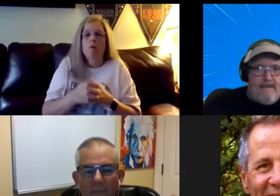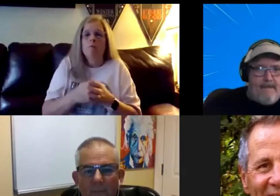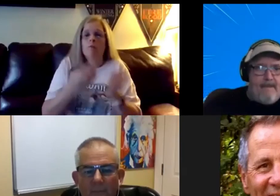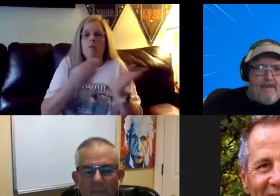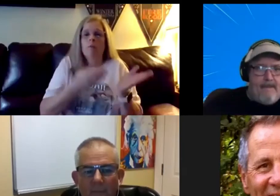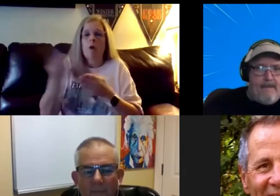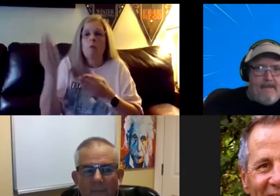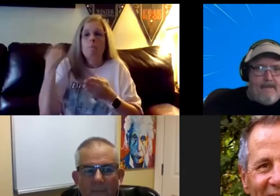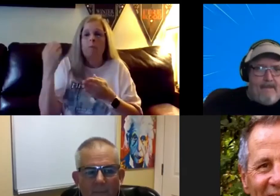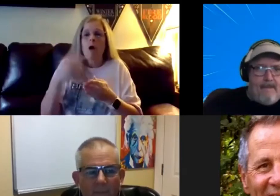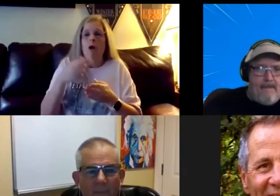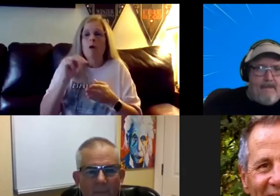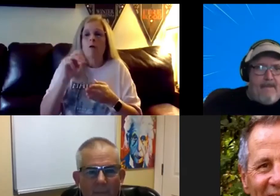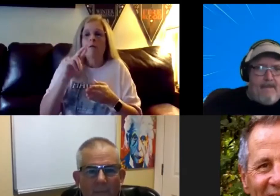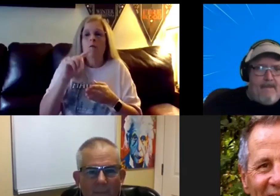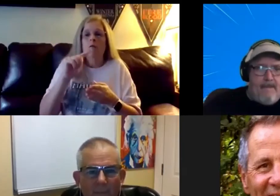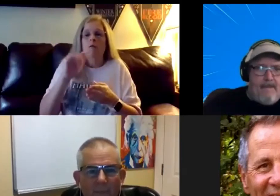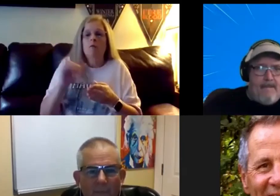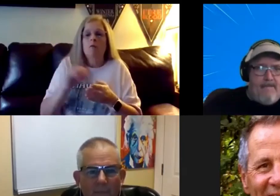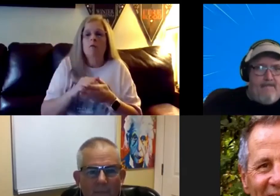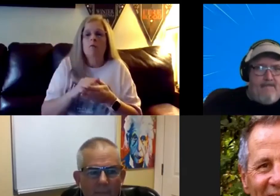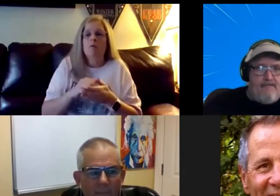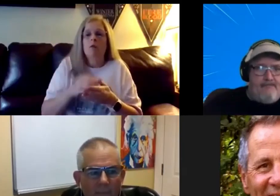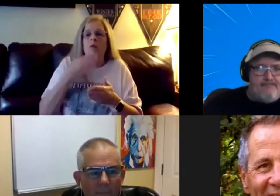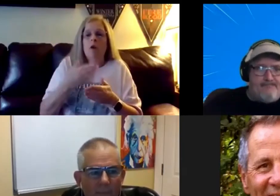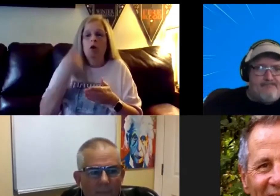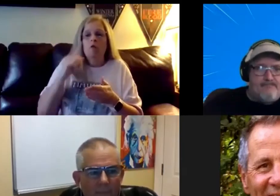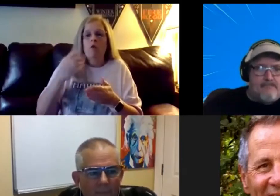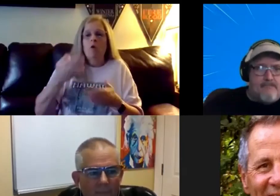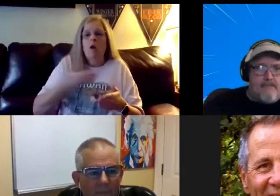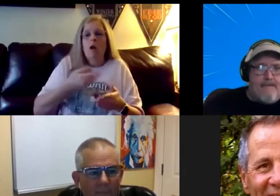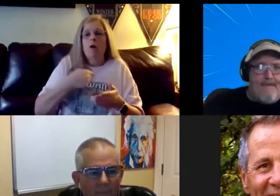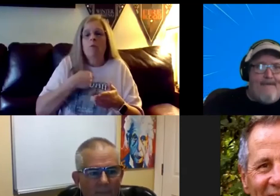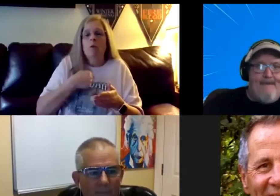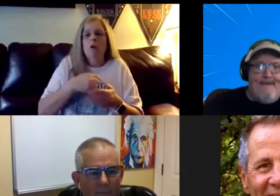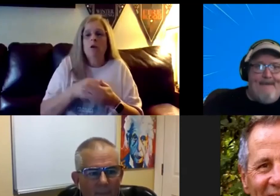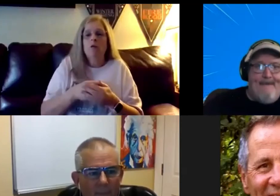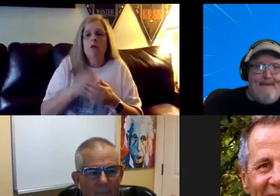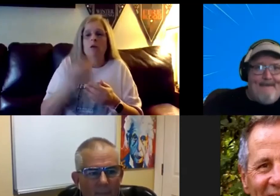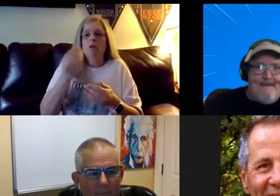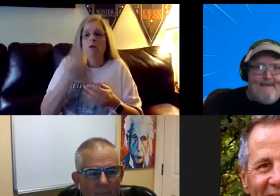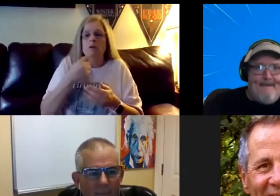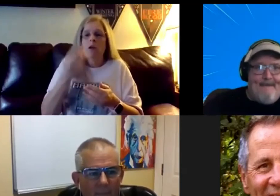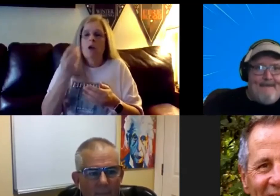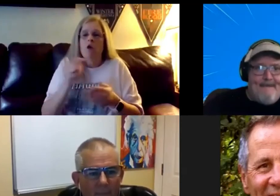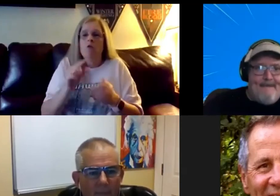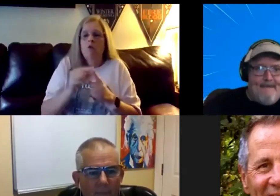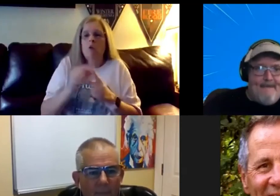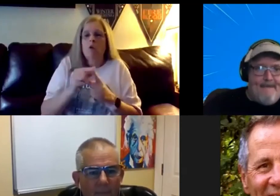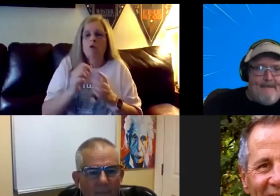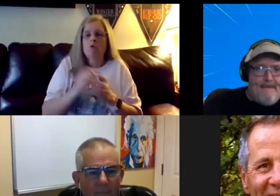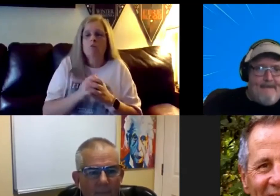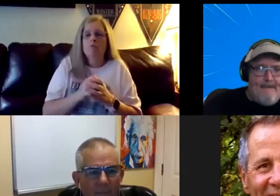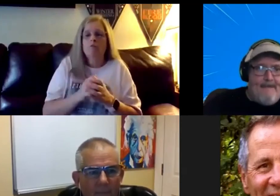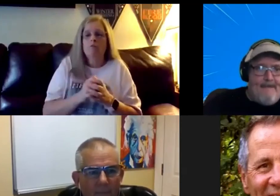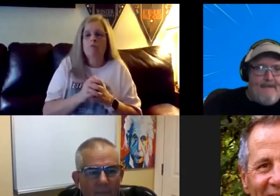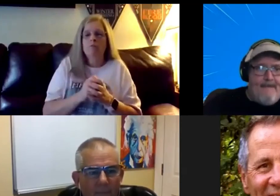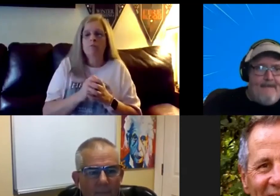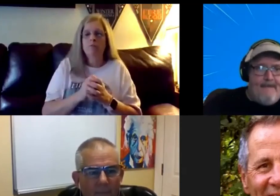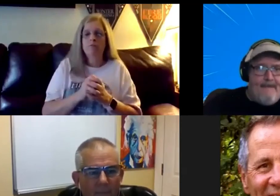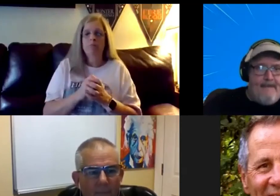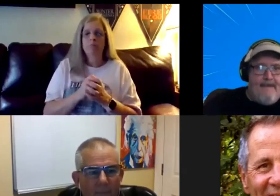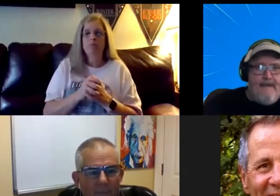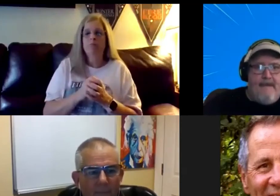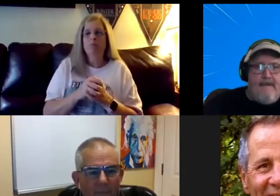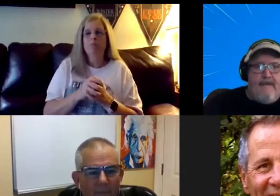Marty. And I thank you so much for allowing me to say a few words. You're very much appreciated. Thank